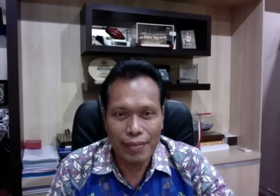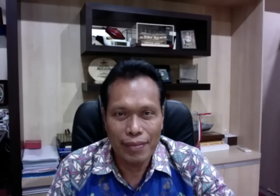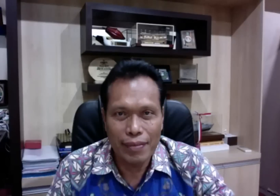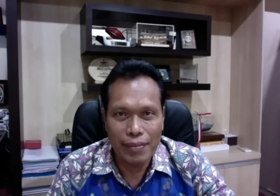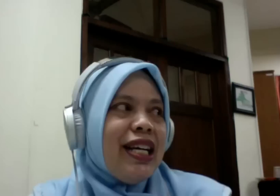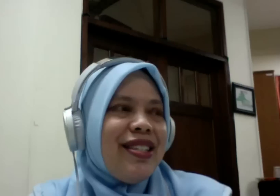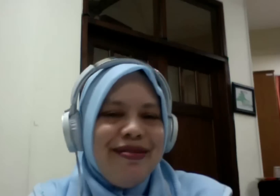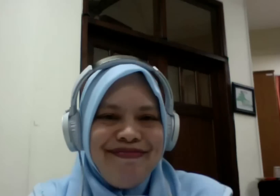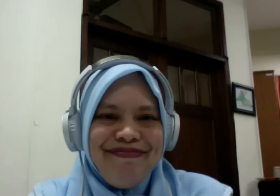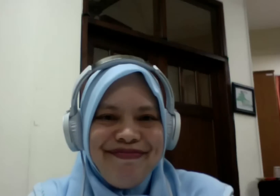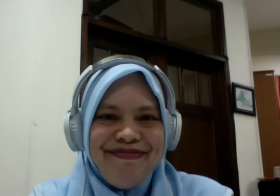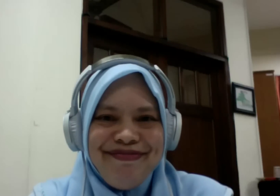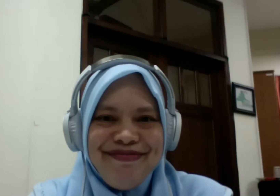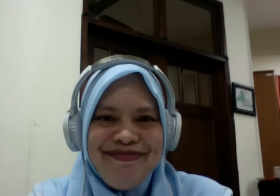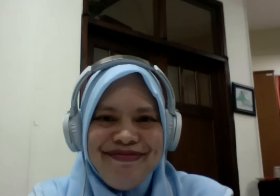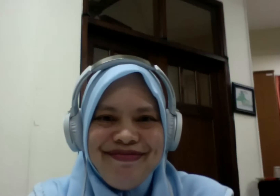Say cheese.